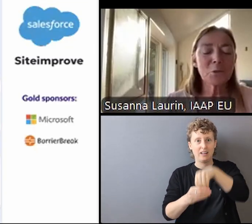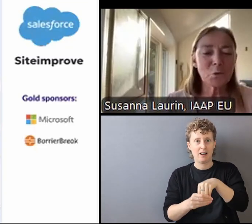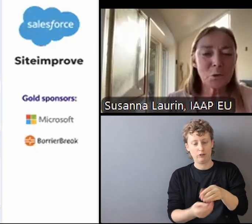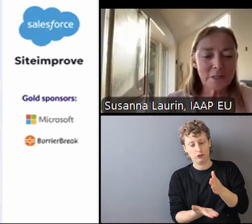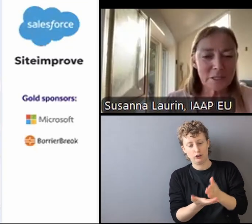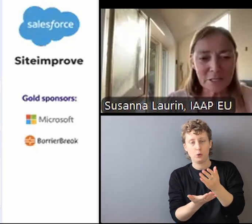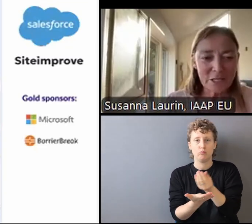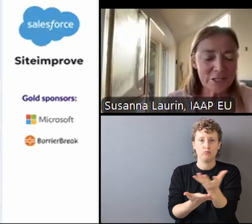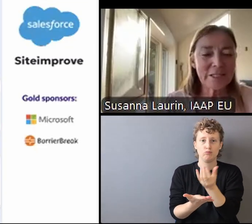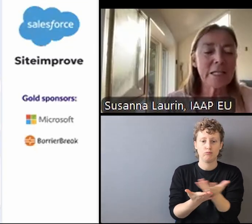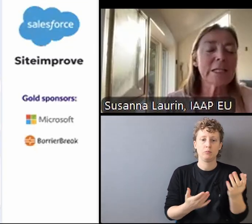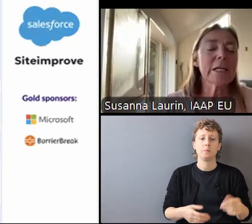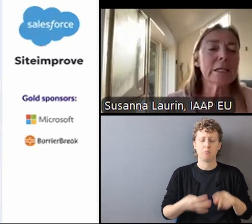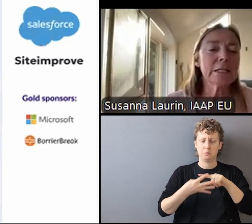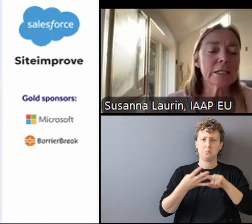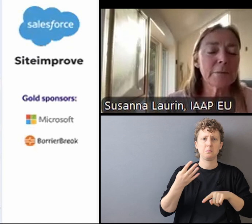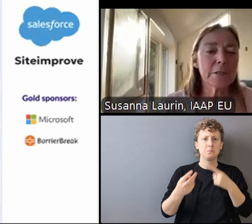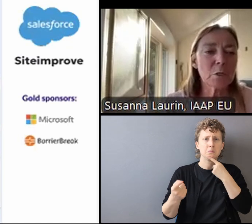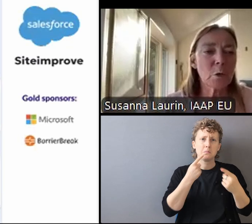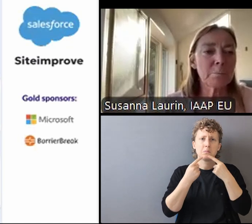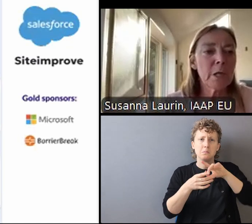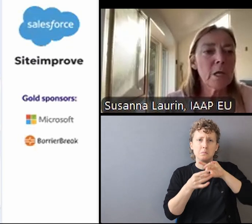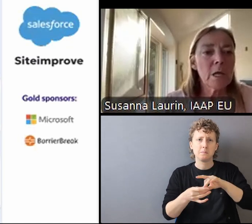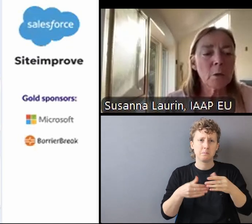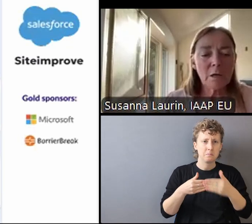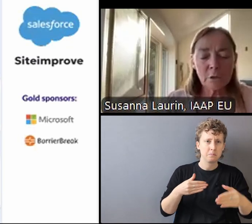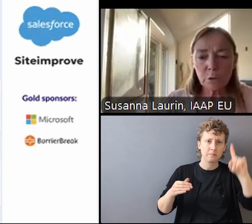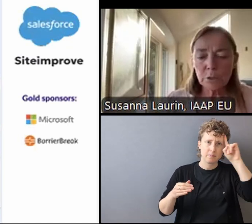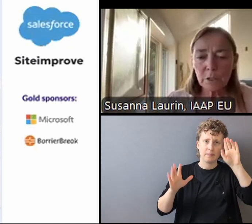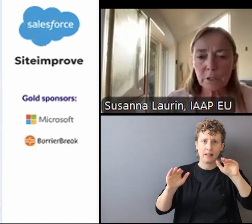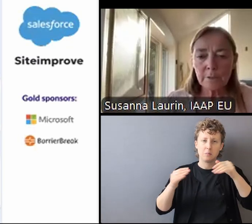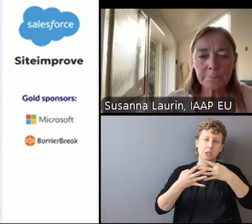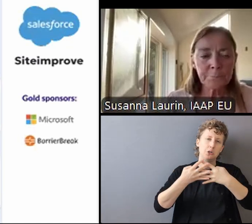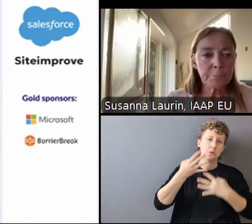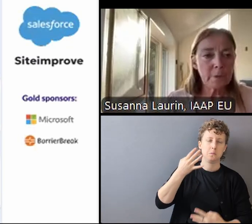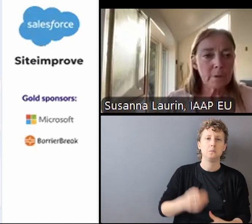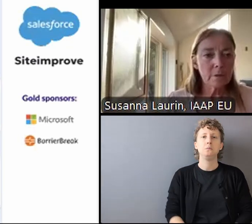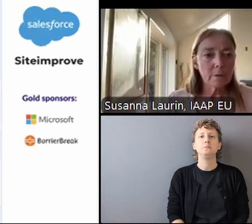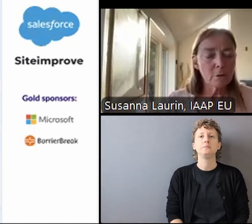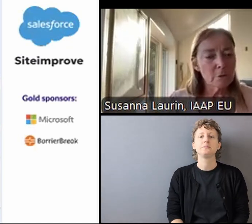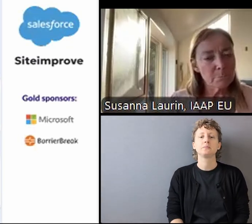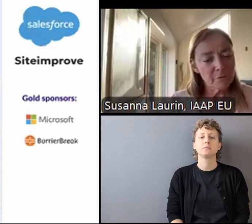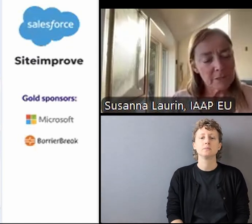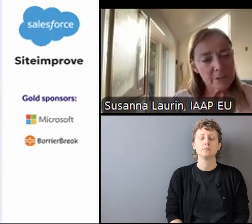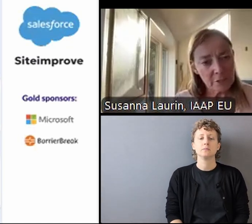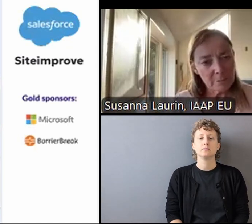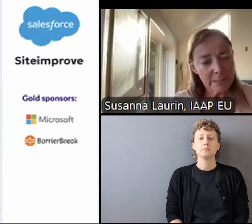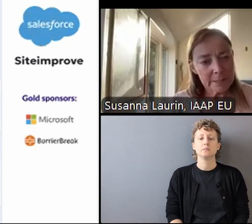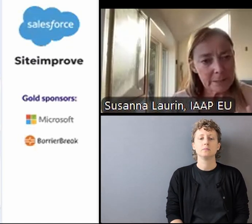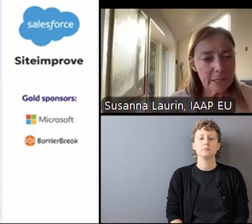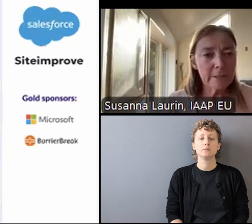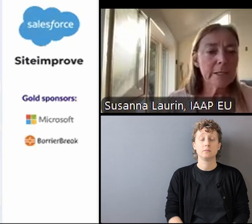So we will talk about the expectations and so on. And we have a good, not a perfectly